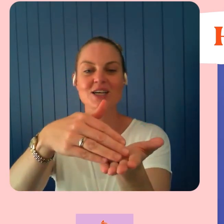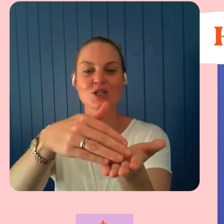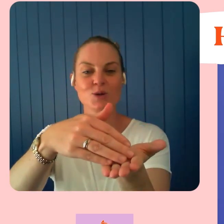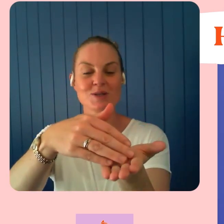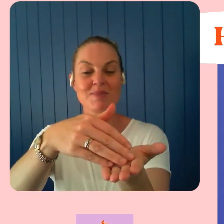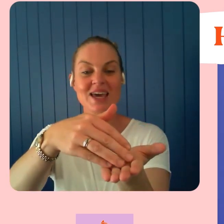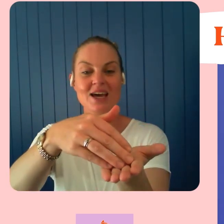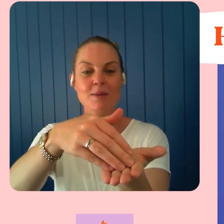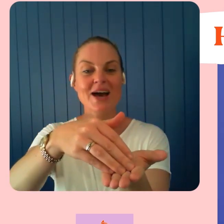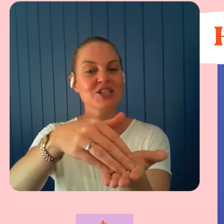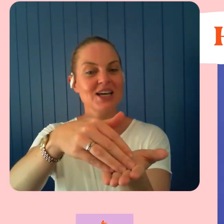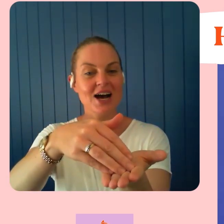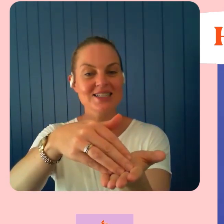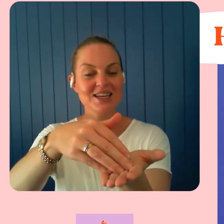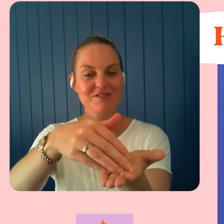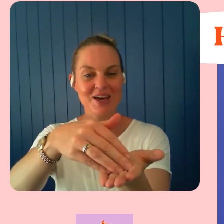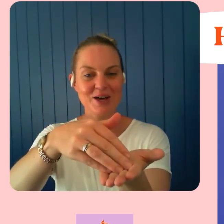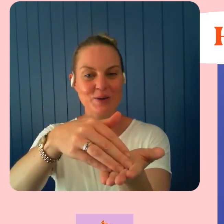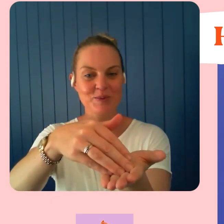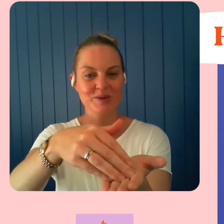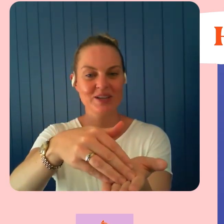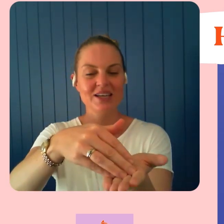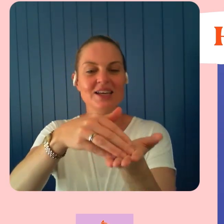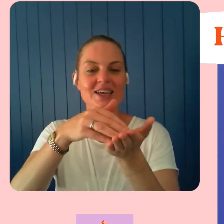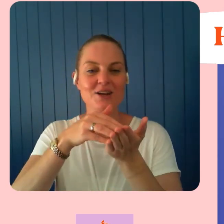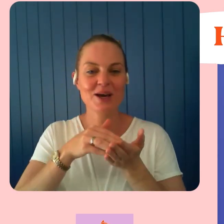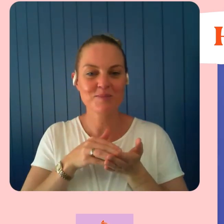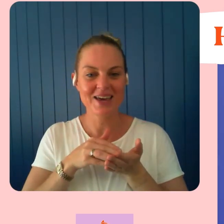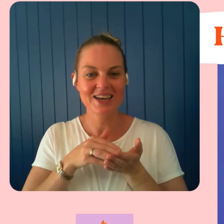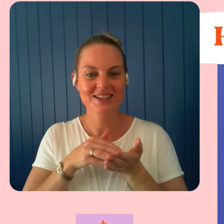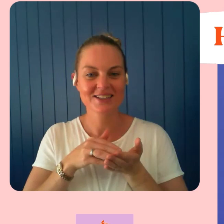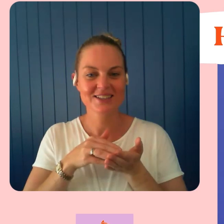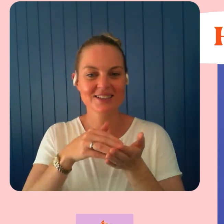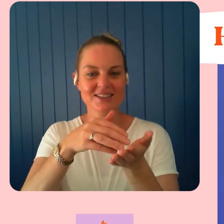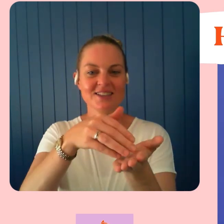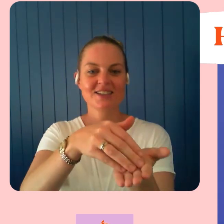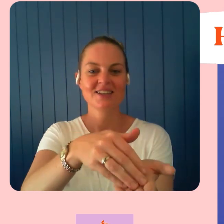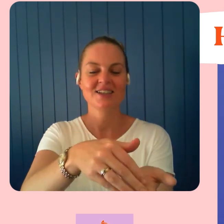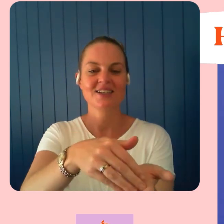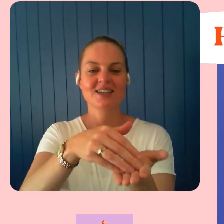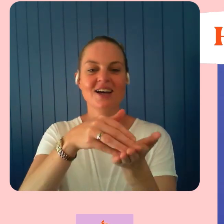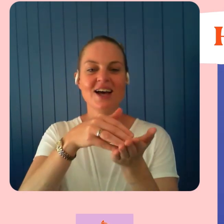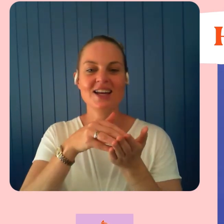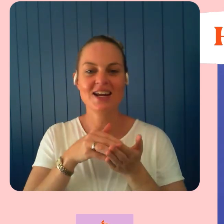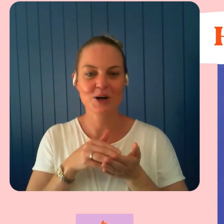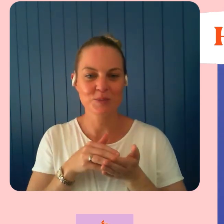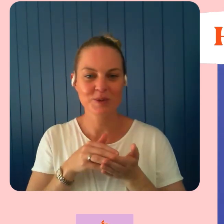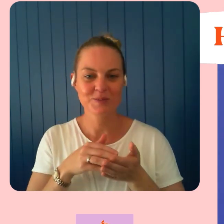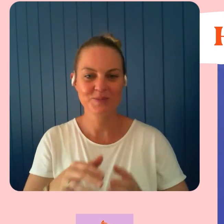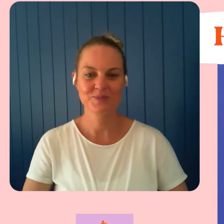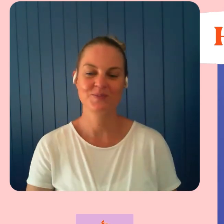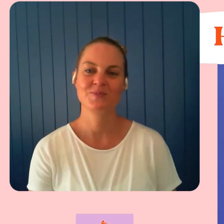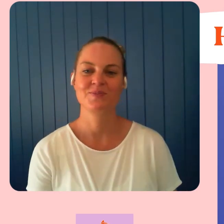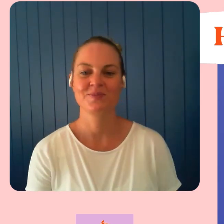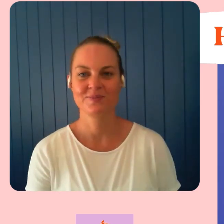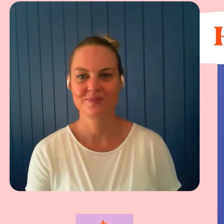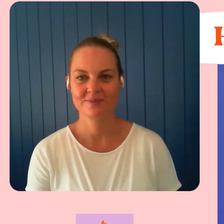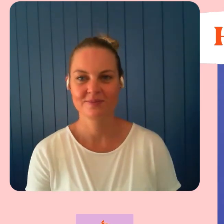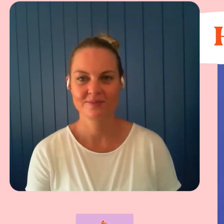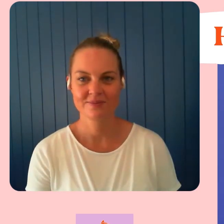towards me, I'm actually asking for help. Can you help me? I need help.